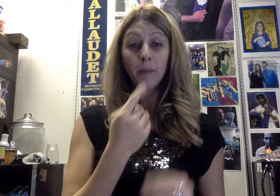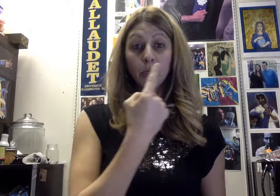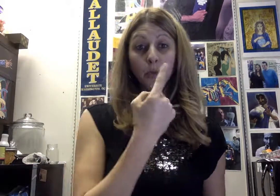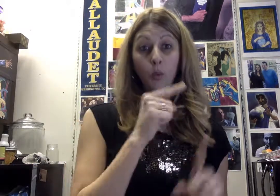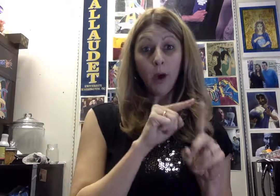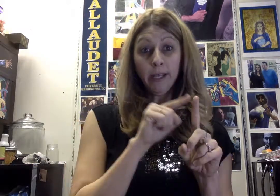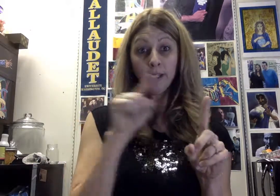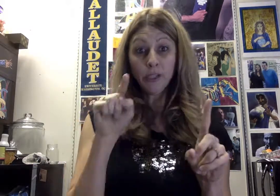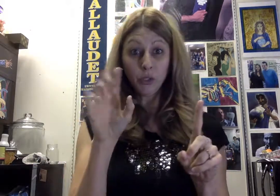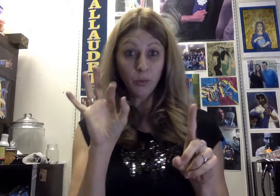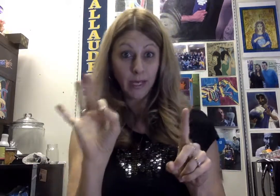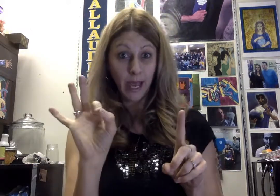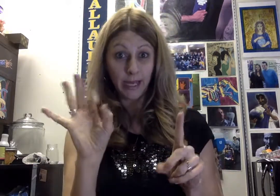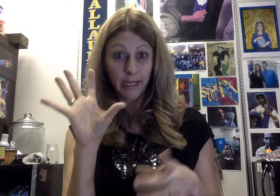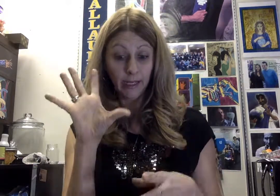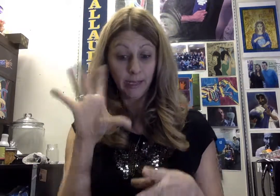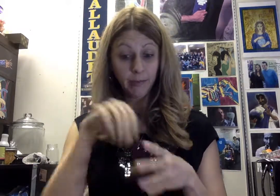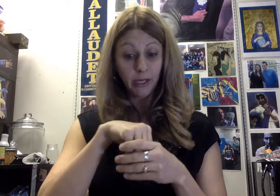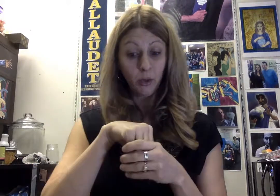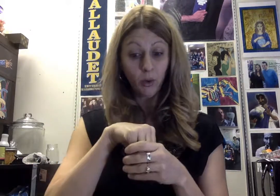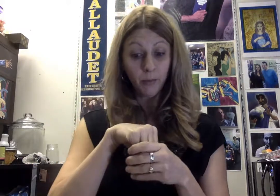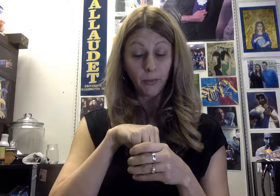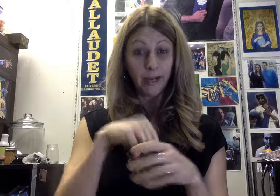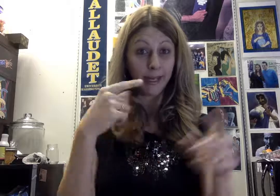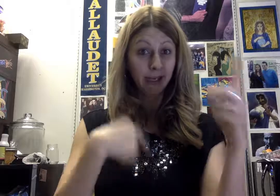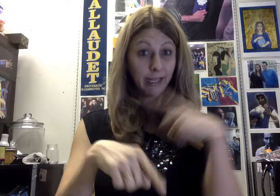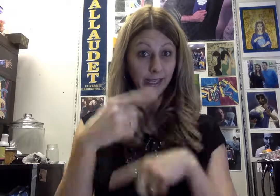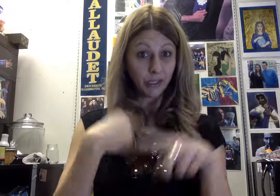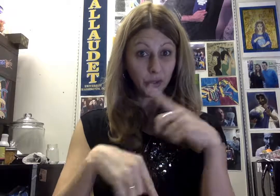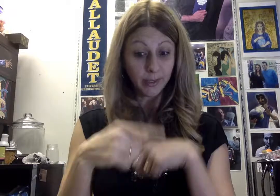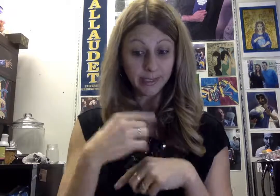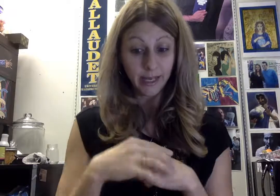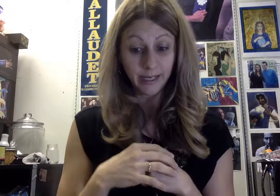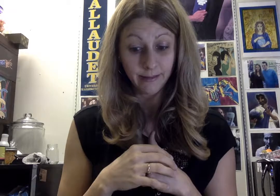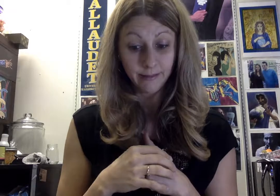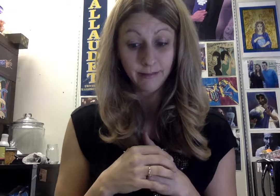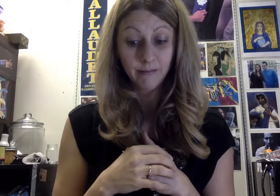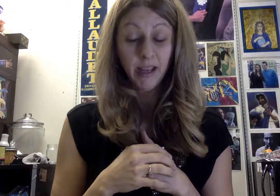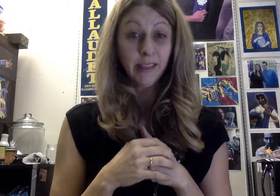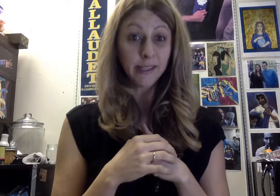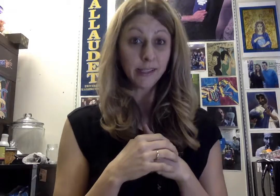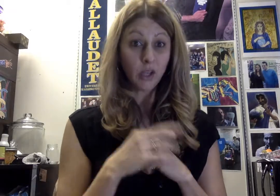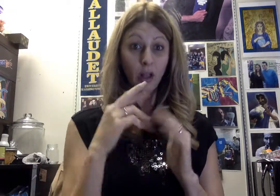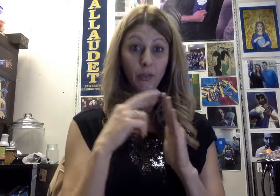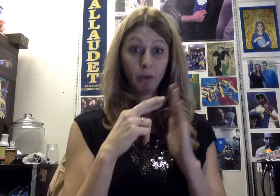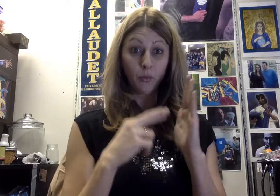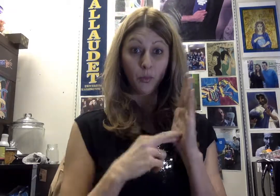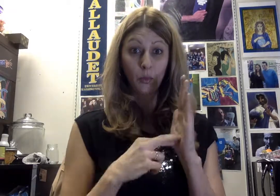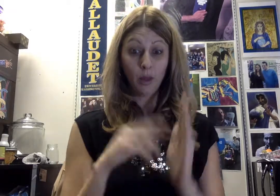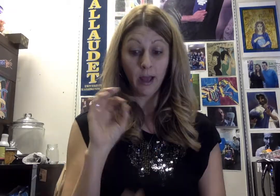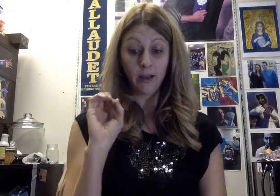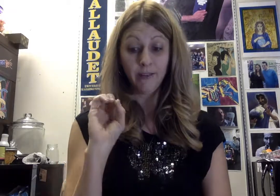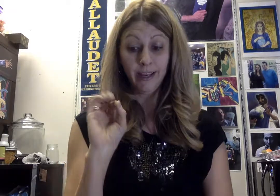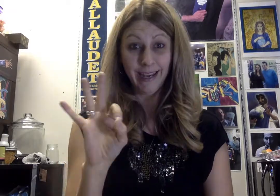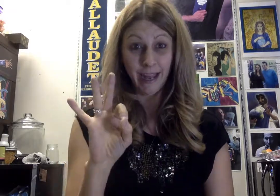Numbers 1 to 9 can be incorporated into a sign. This is called the rule of 9.